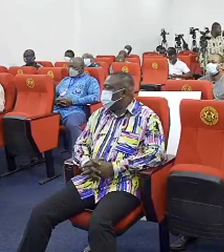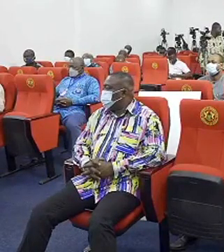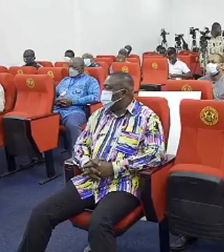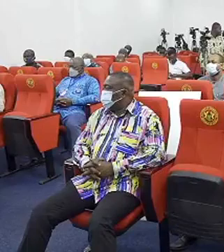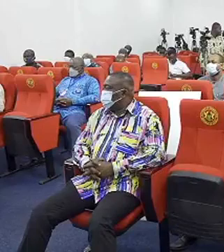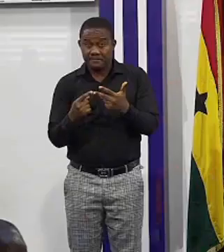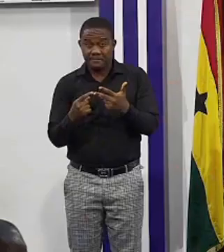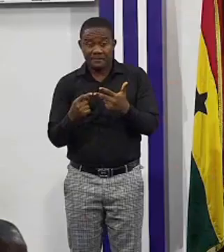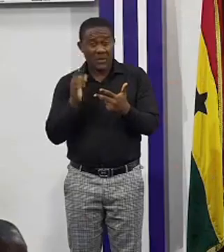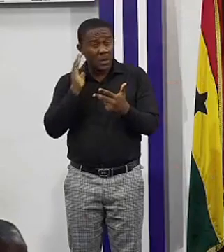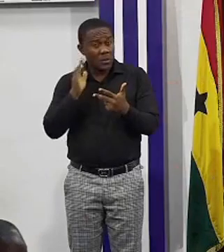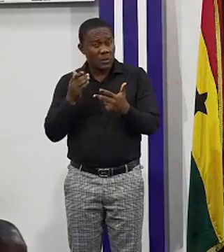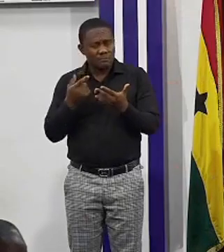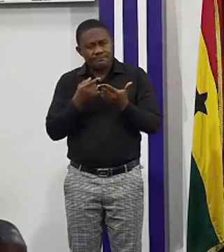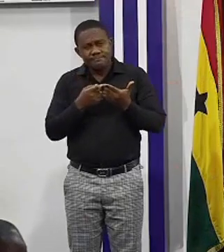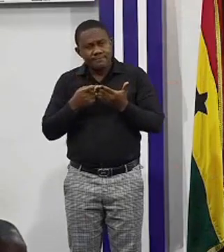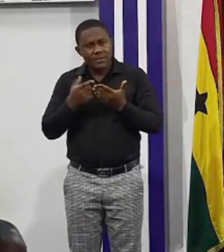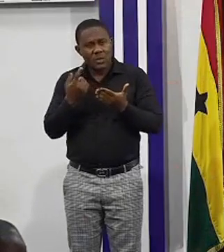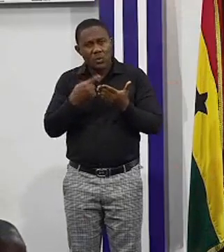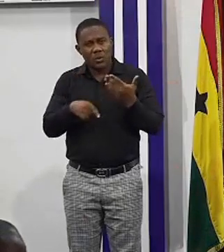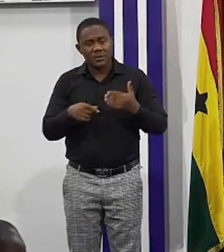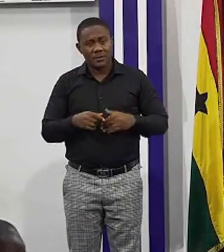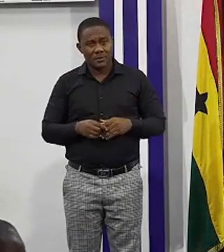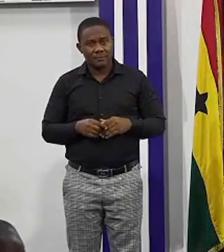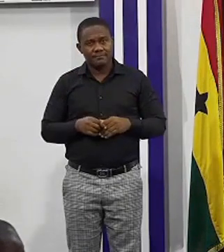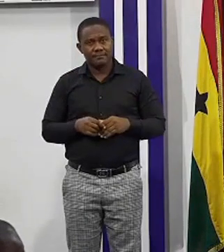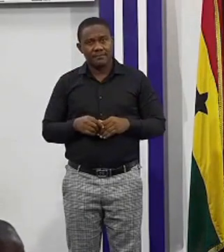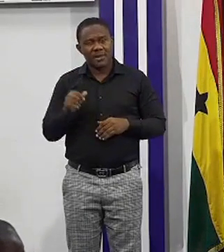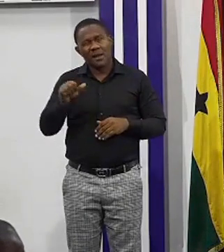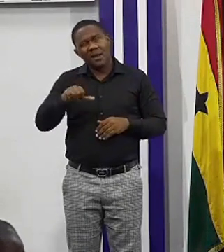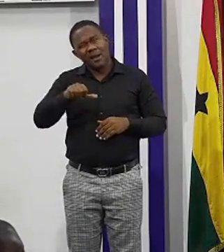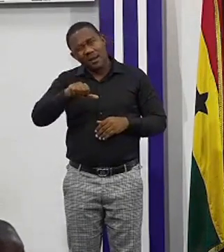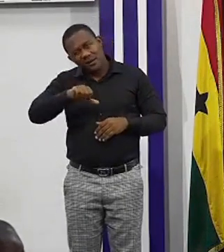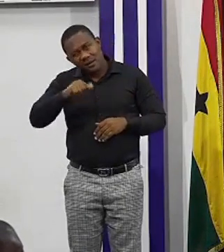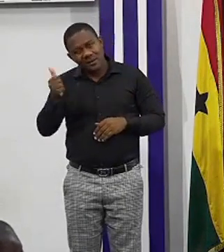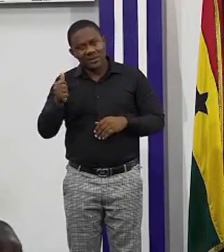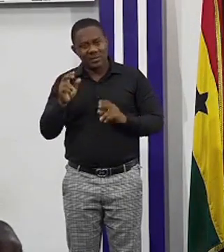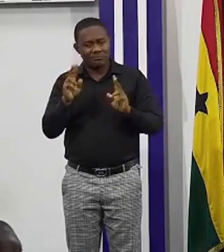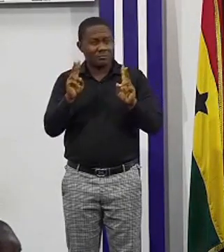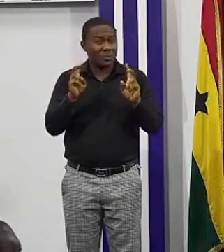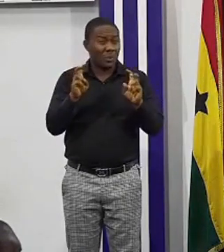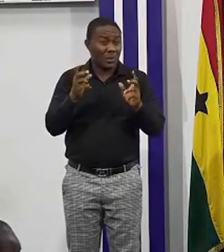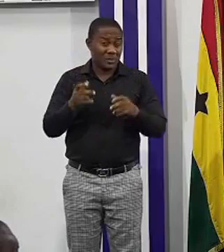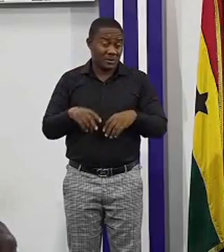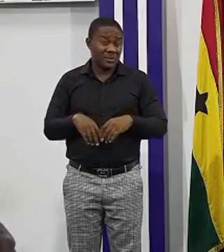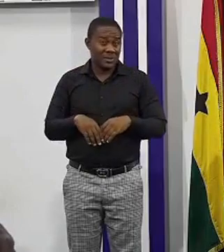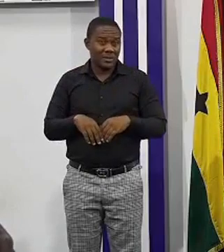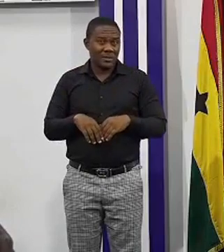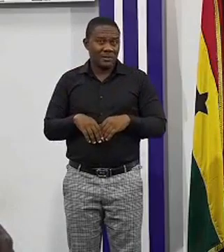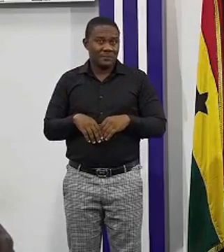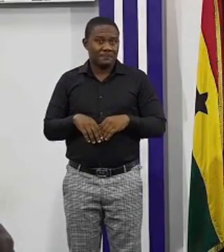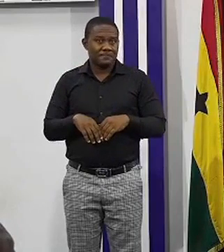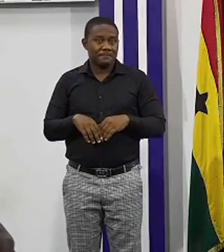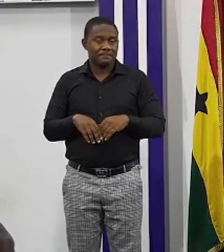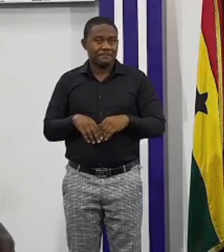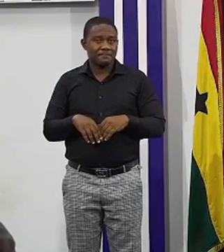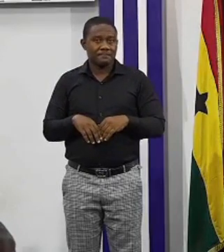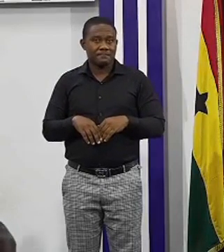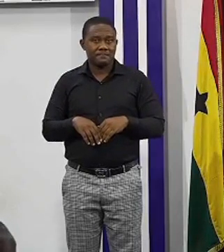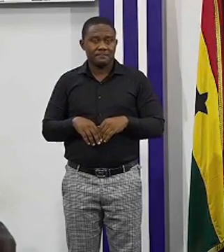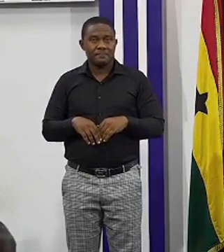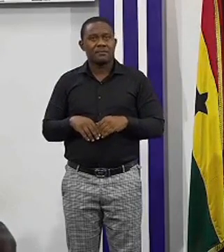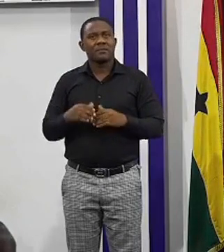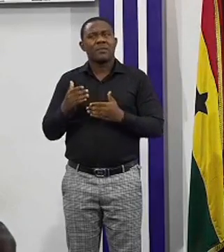its analysis, we'll deal with another trend is coming up. Some persons who also want to assign ill motive